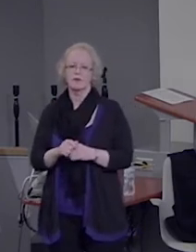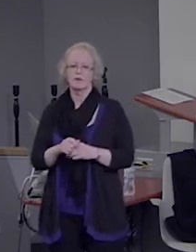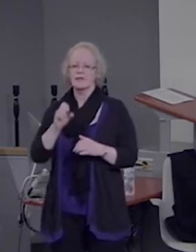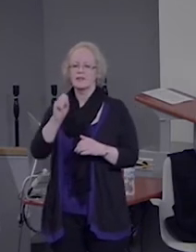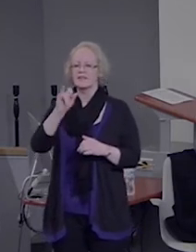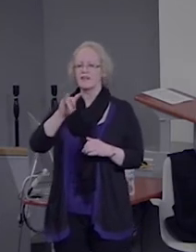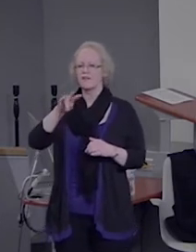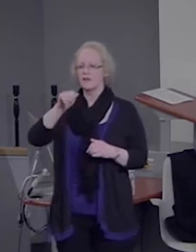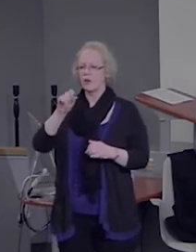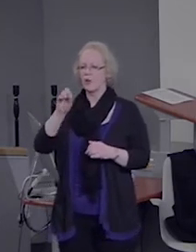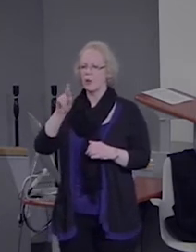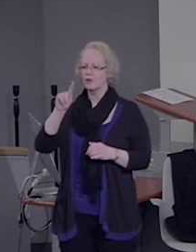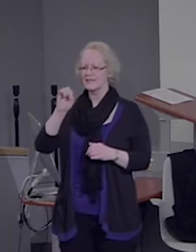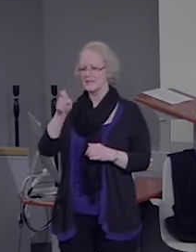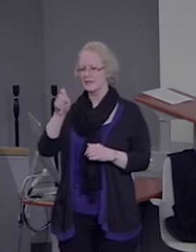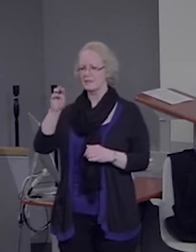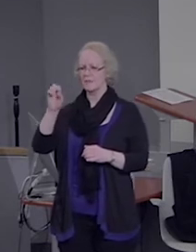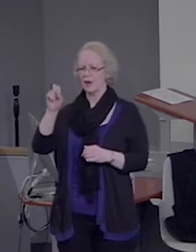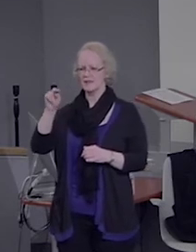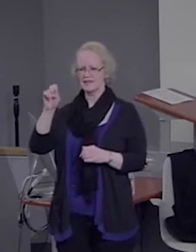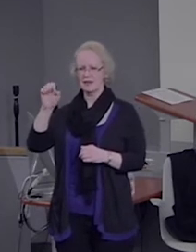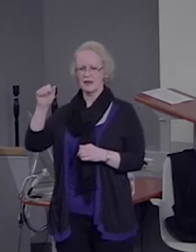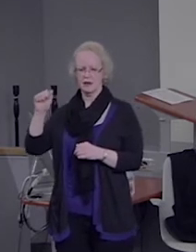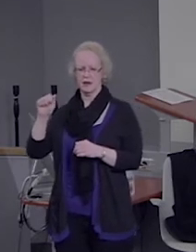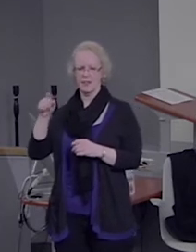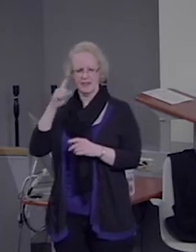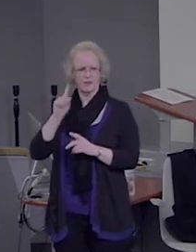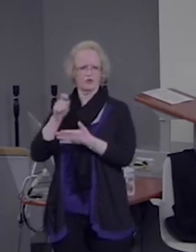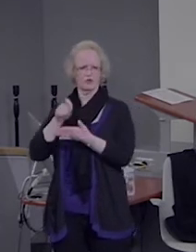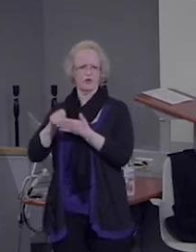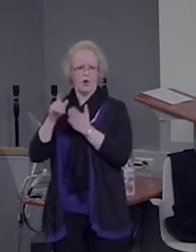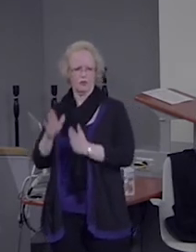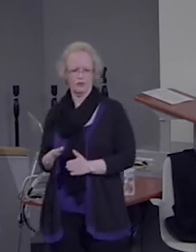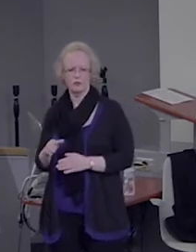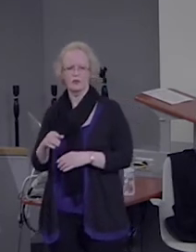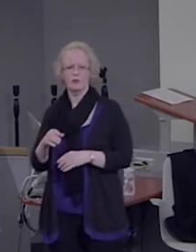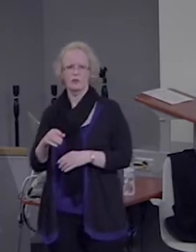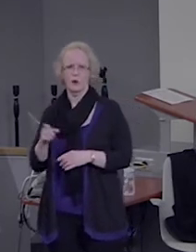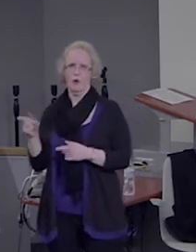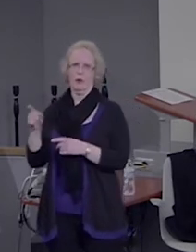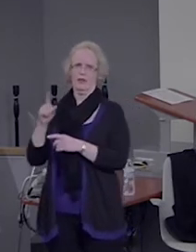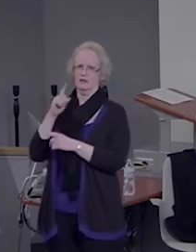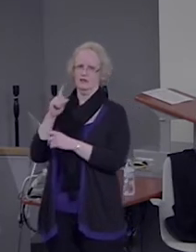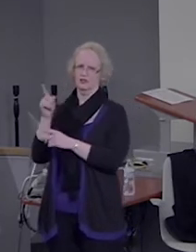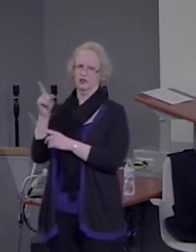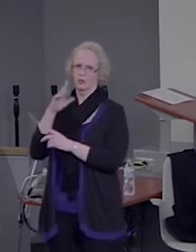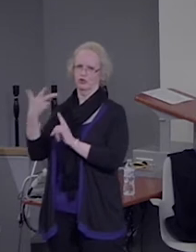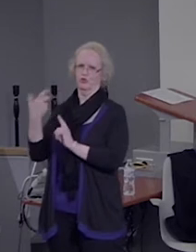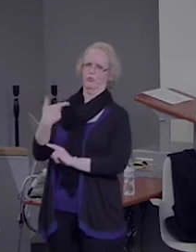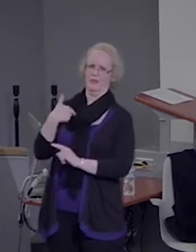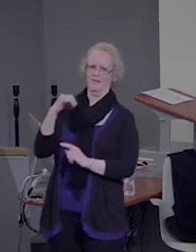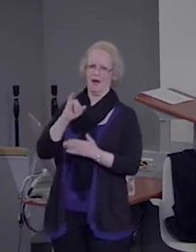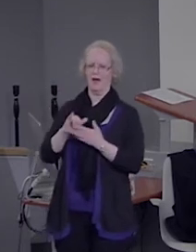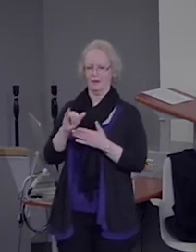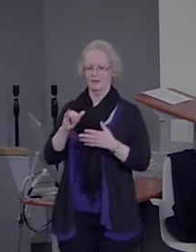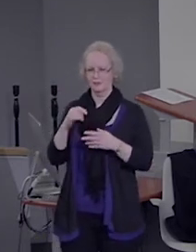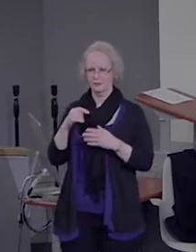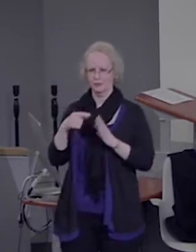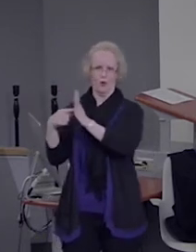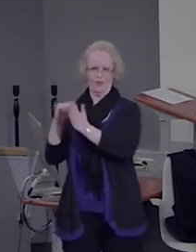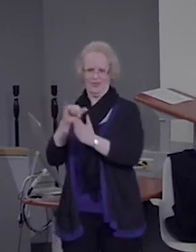Montia who I think is the first author on this would know it's Nassim Chowdhury would shoot me for that explanation but there we go